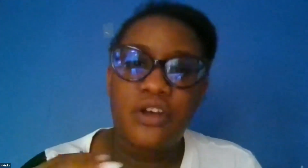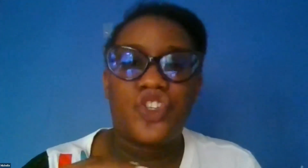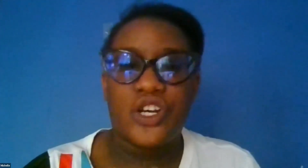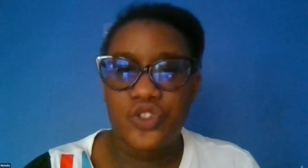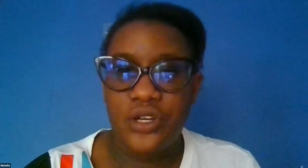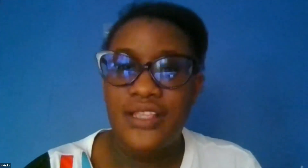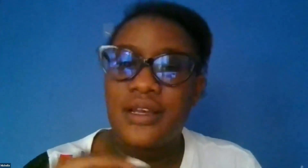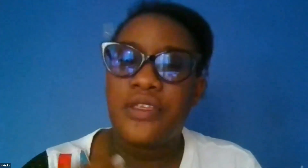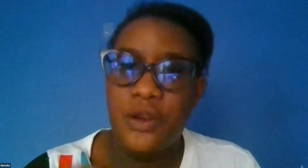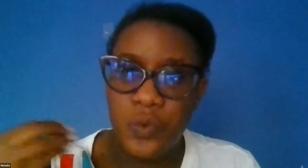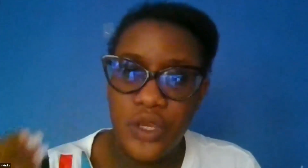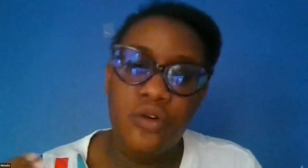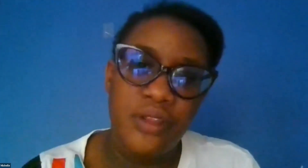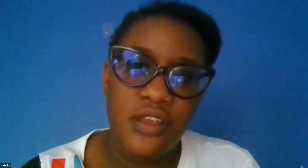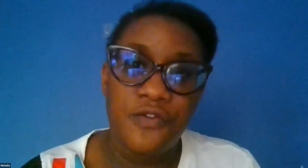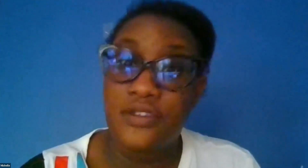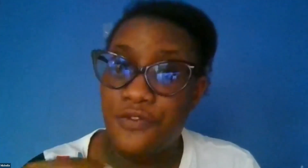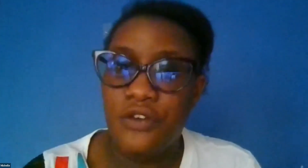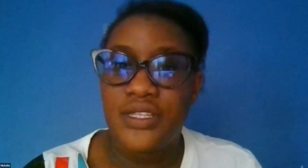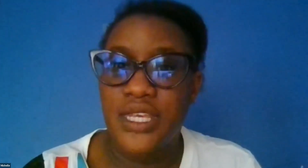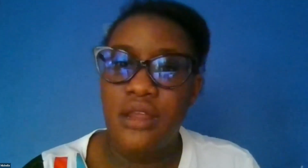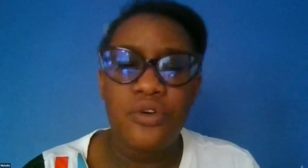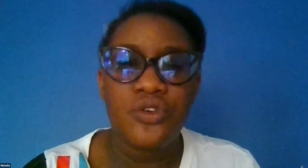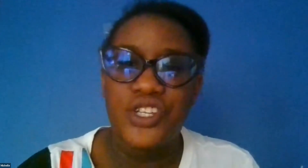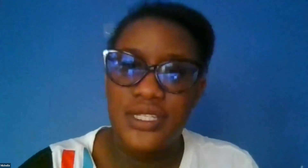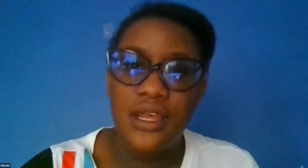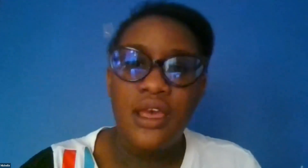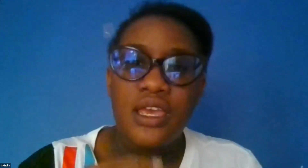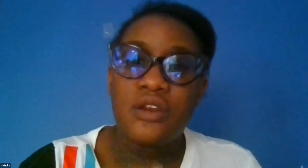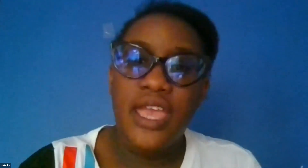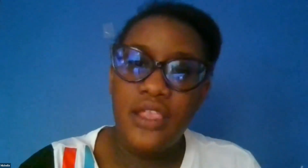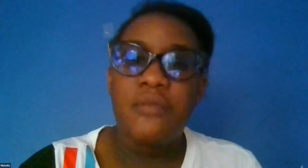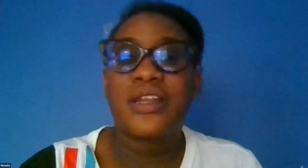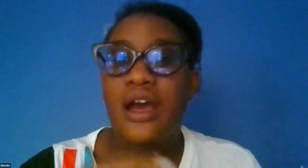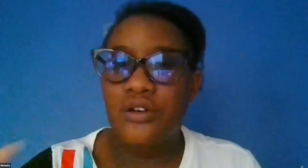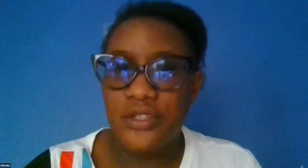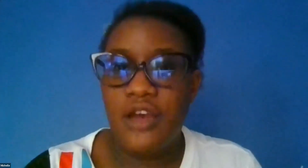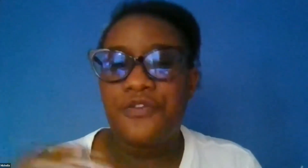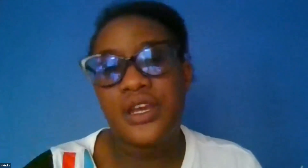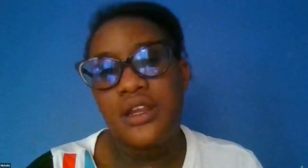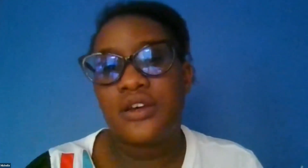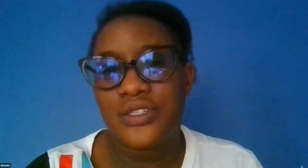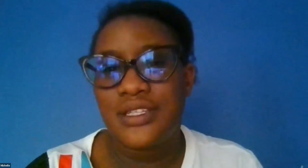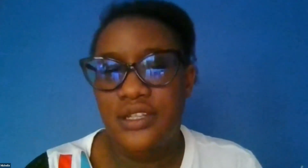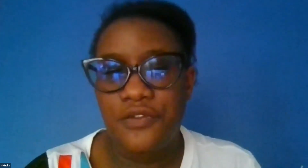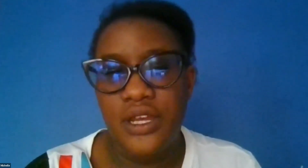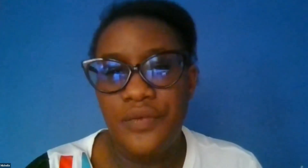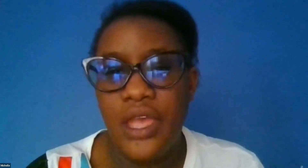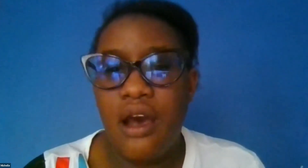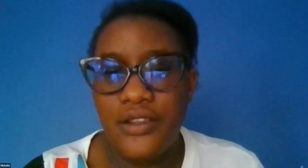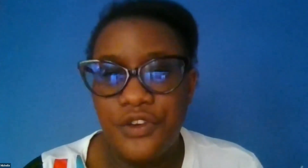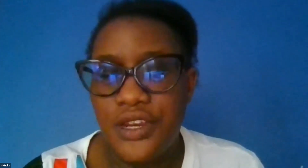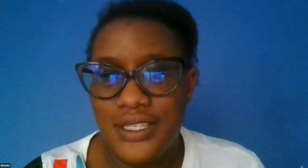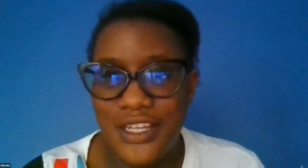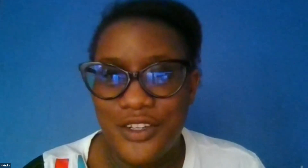something with that much traction and something that we all believe is very scalable, not just in Kenya, but across Africa and across East